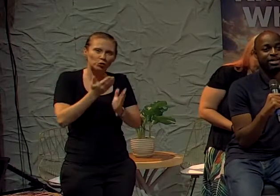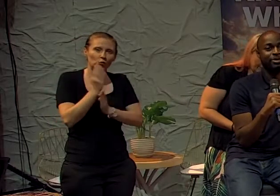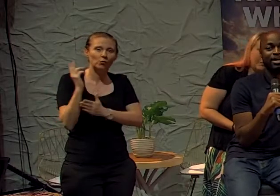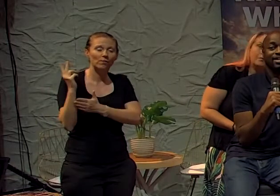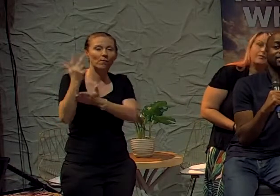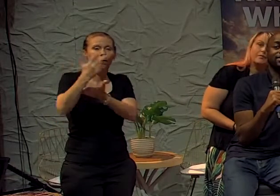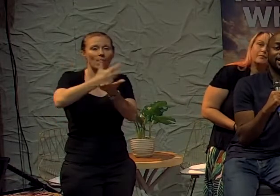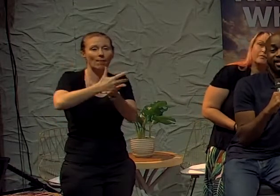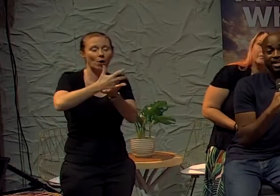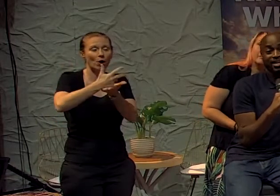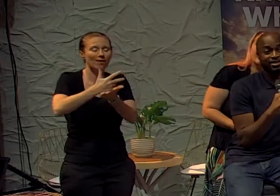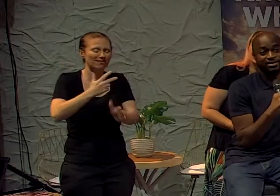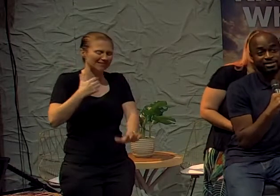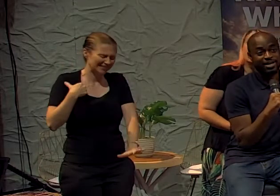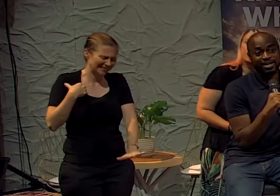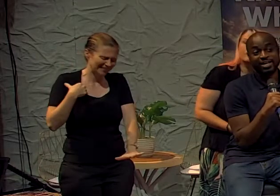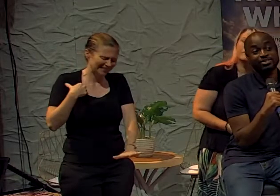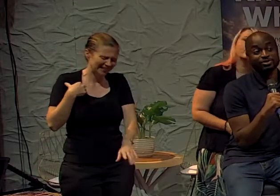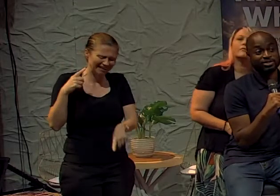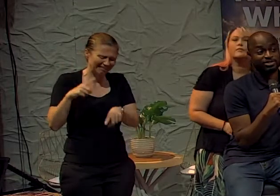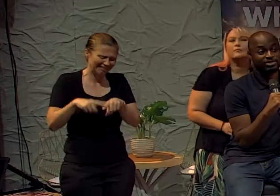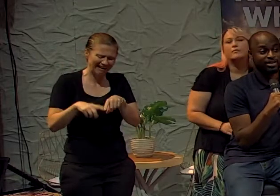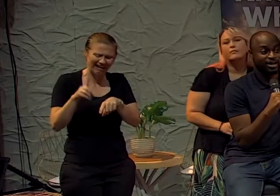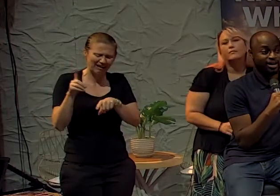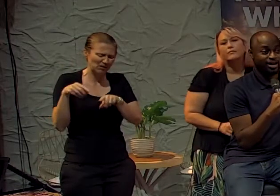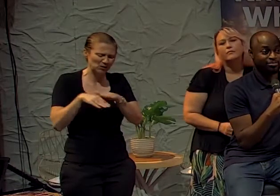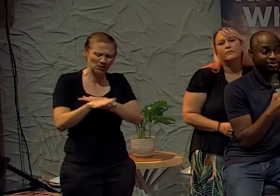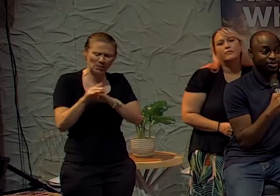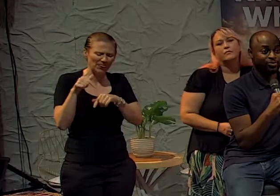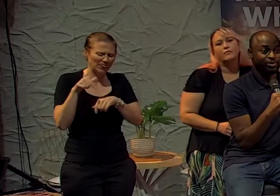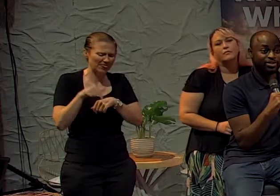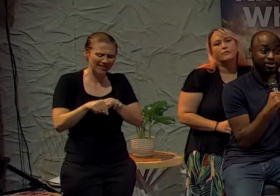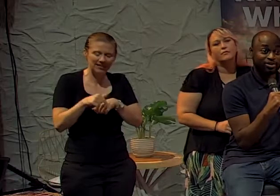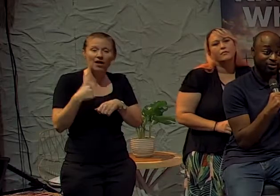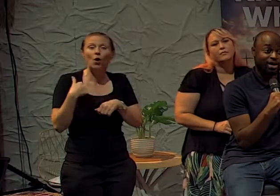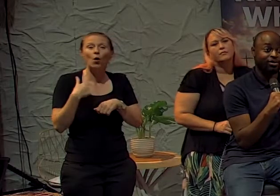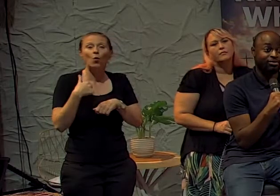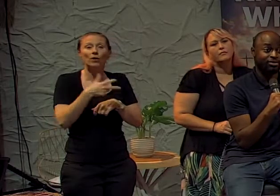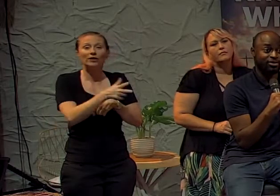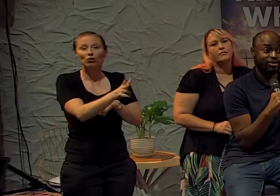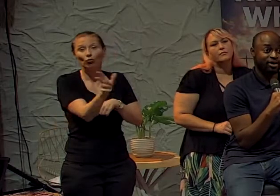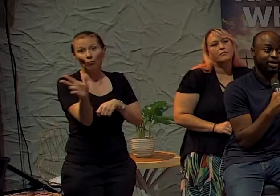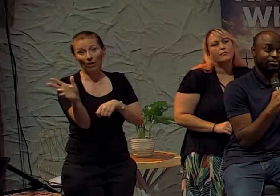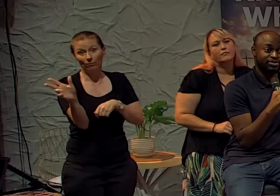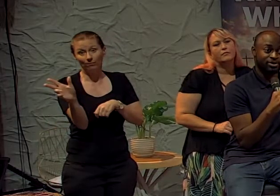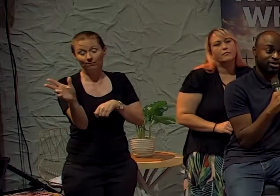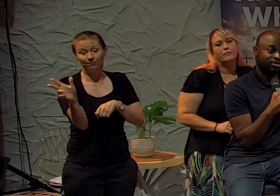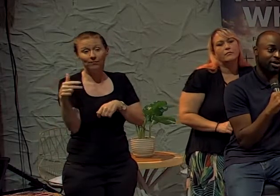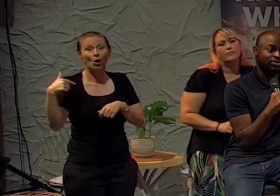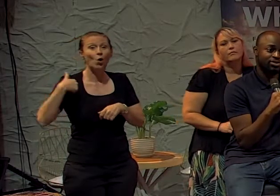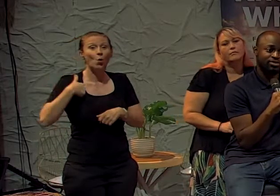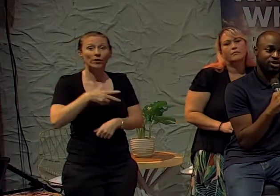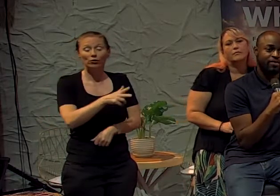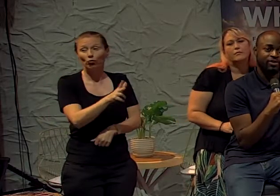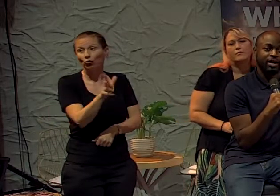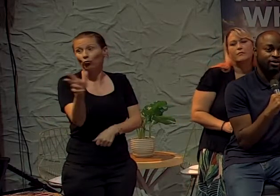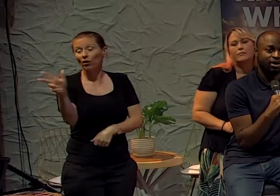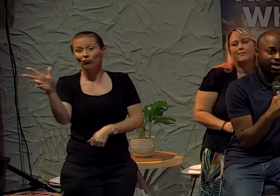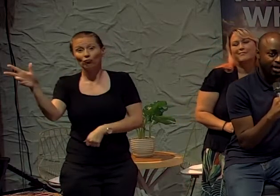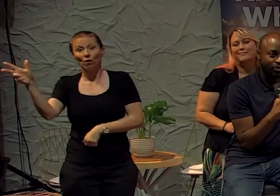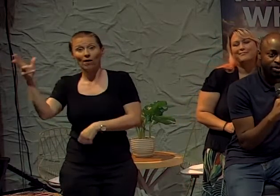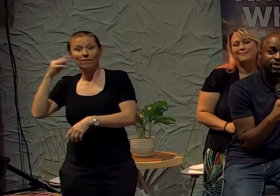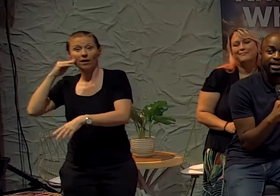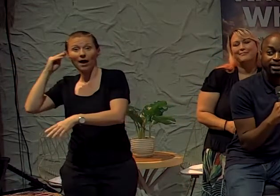parking lot, and I'm like, I can't do this. So we turn around, right? We turn around, we start driving